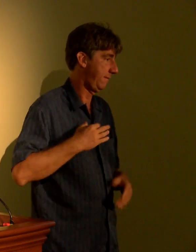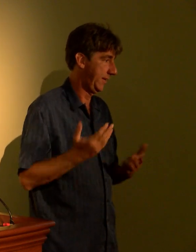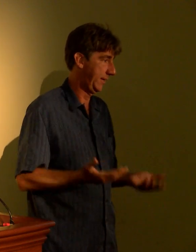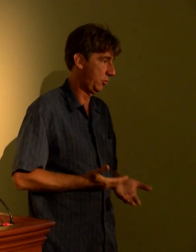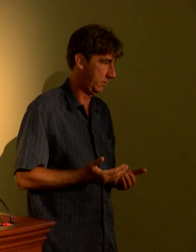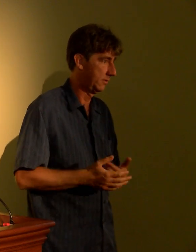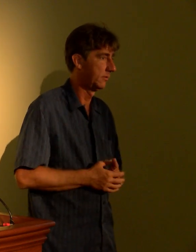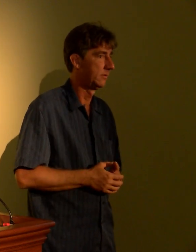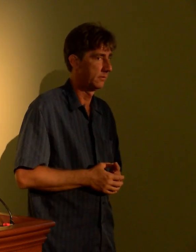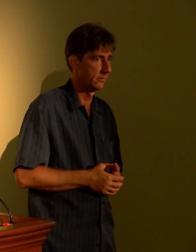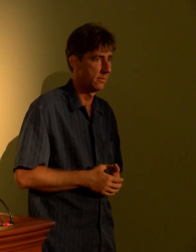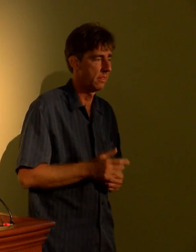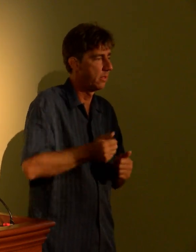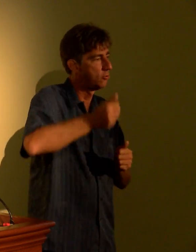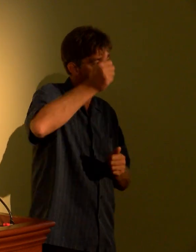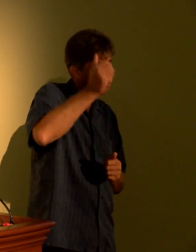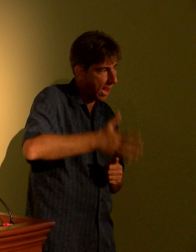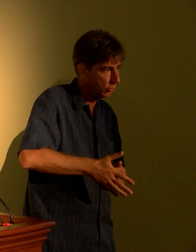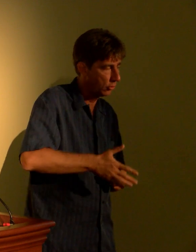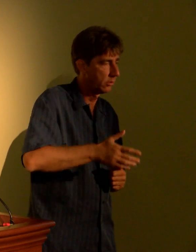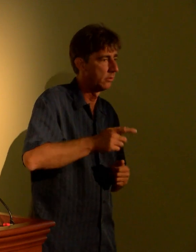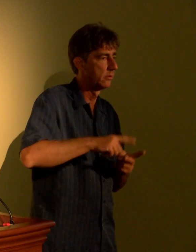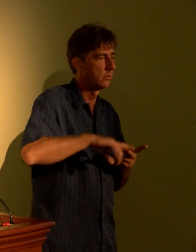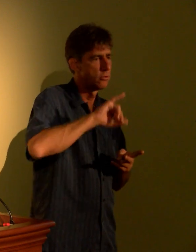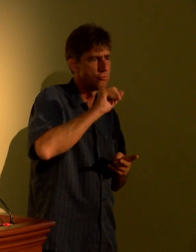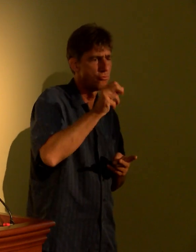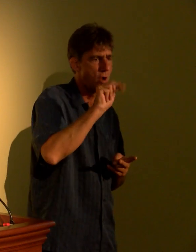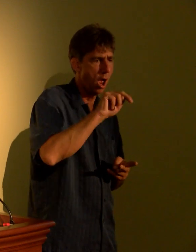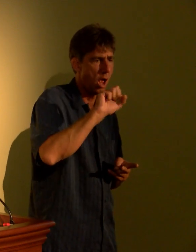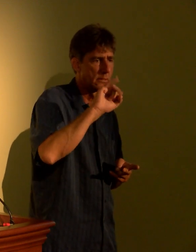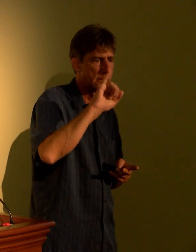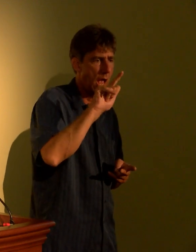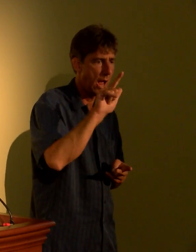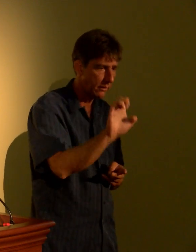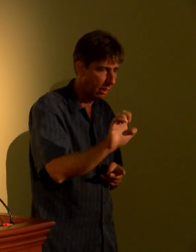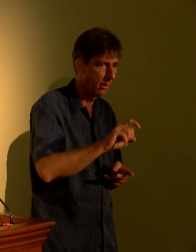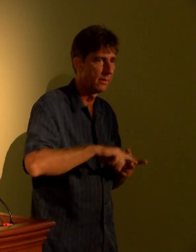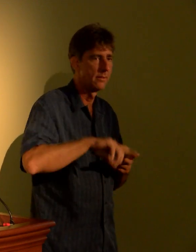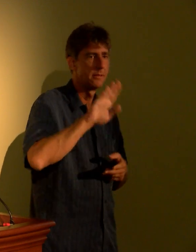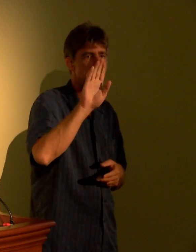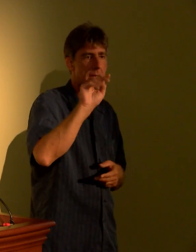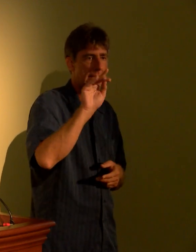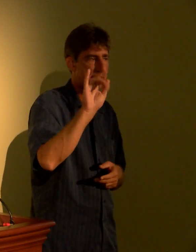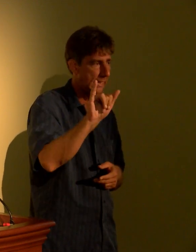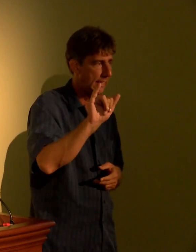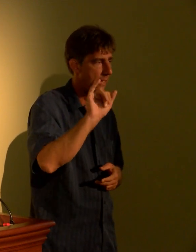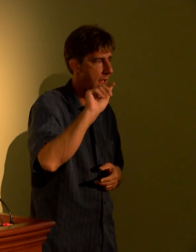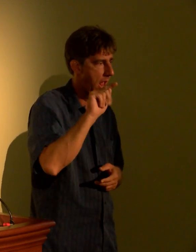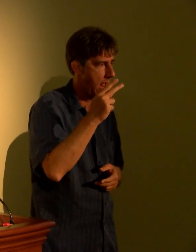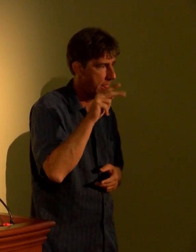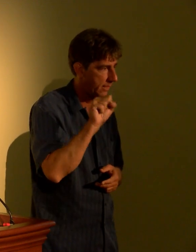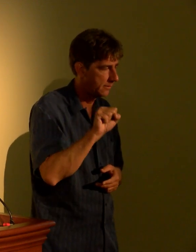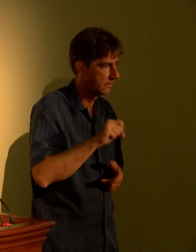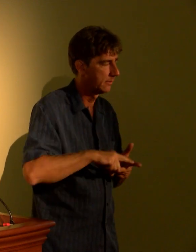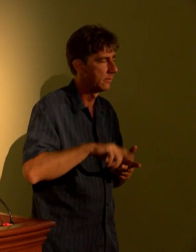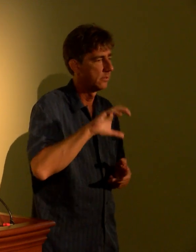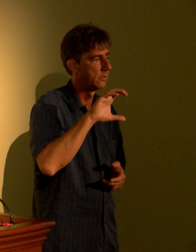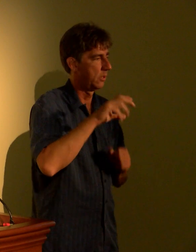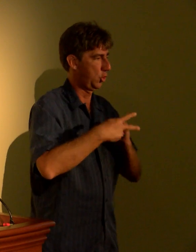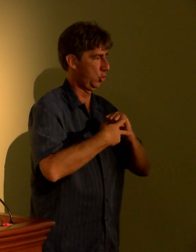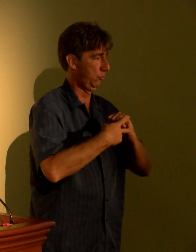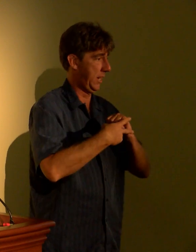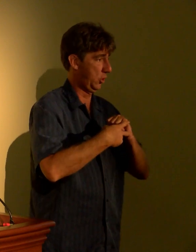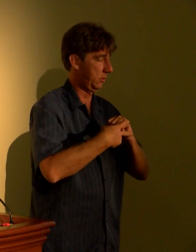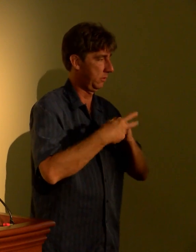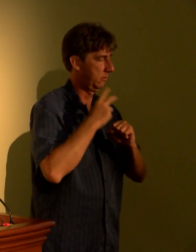Matthias Waschek, the director, John Seidel, and Betsy Athens in curatorial. Absolutely the